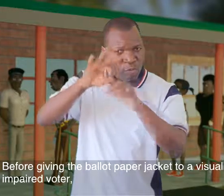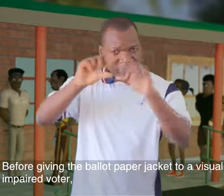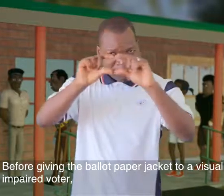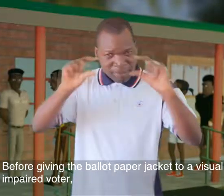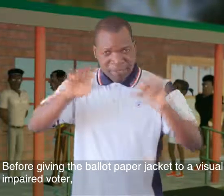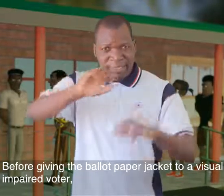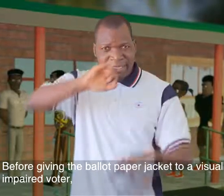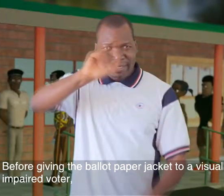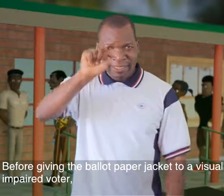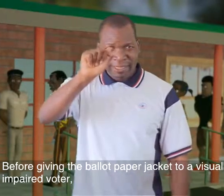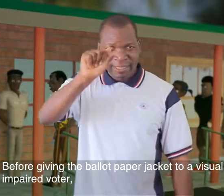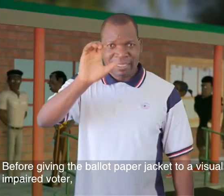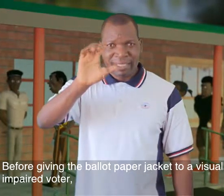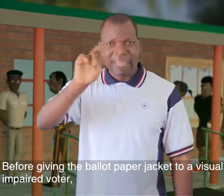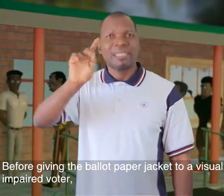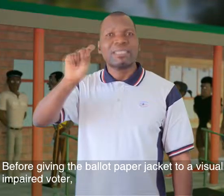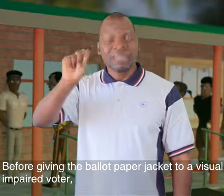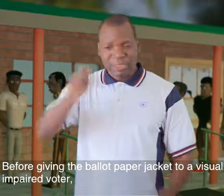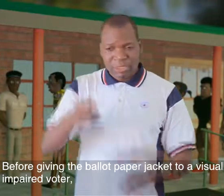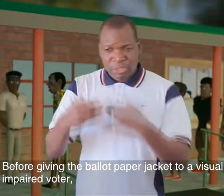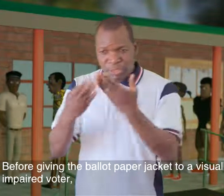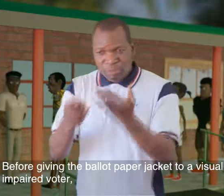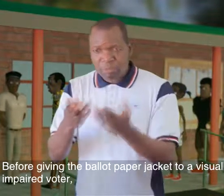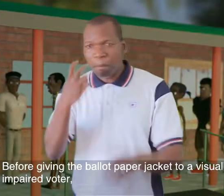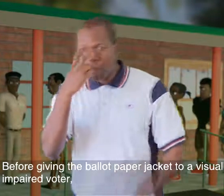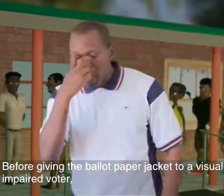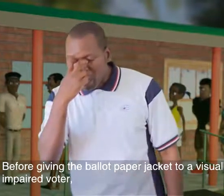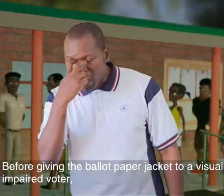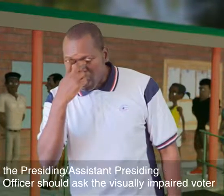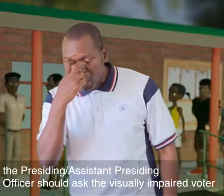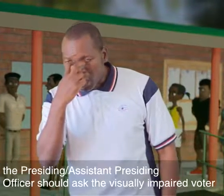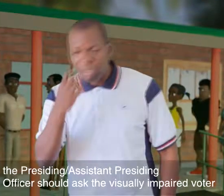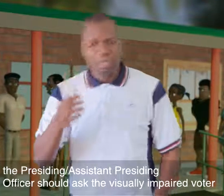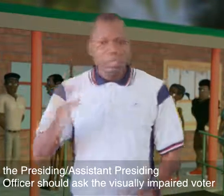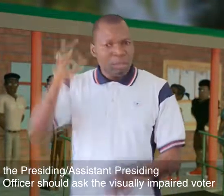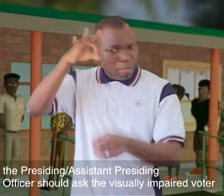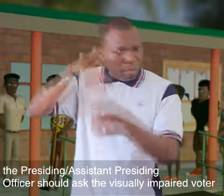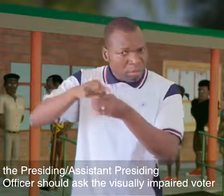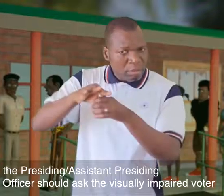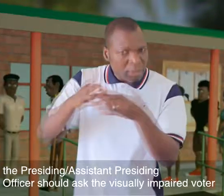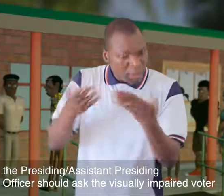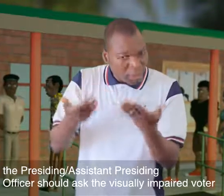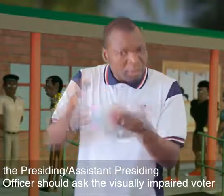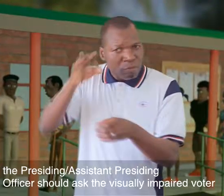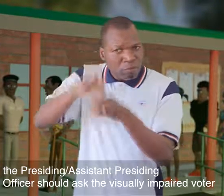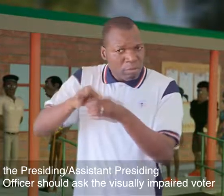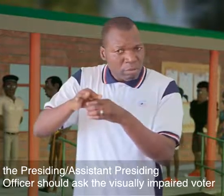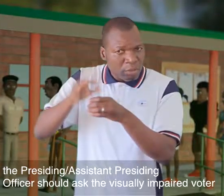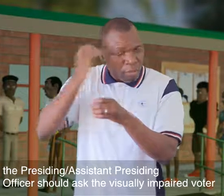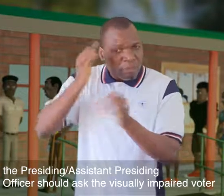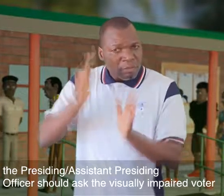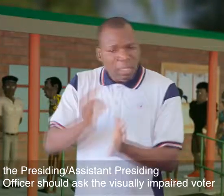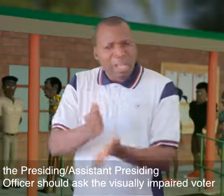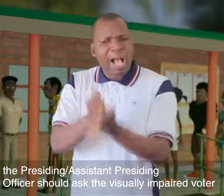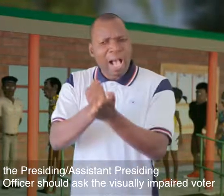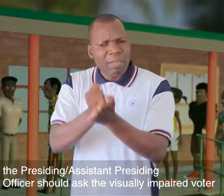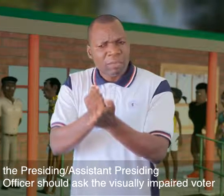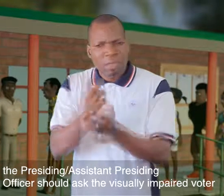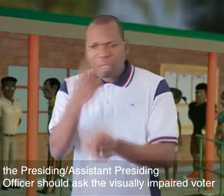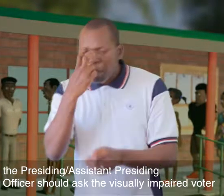Before giving the ballot paper jacket to a visually impaired voter, the presiding or assistant presiding officer should ask the